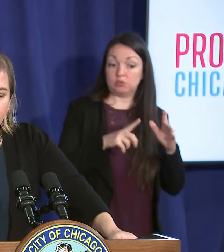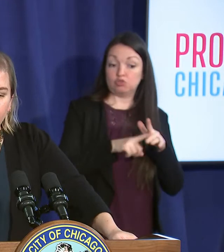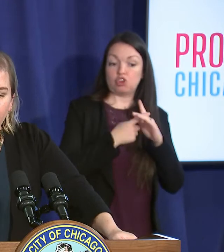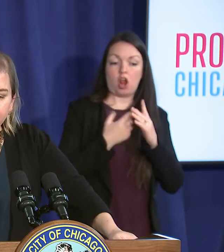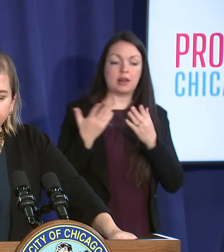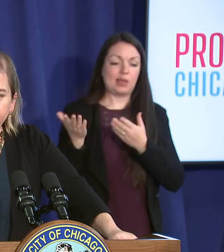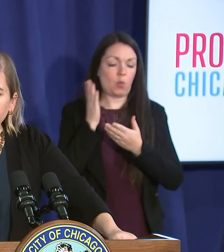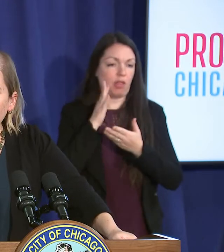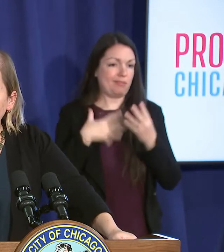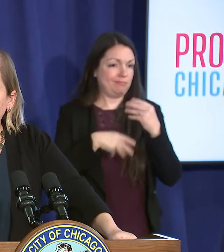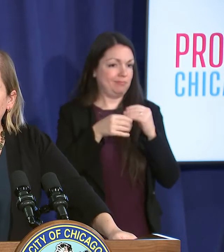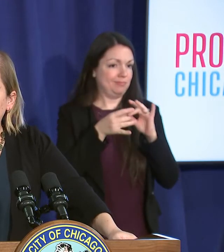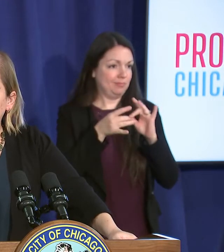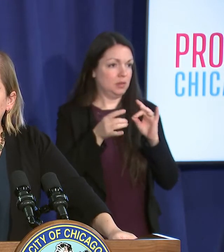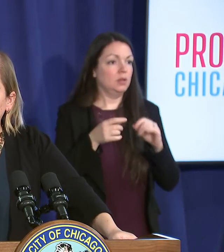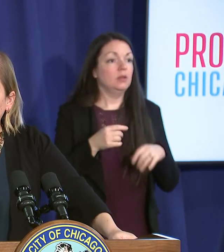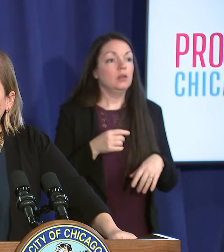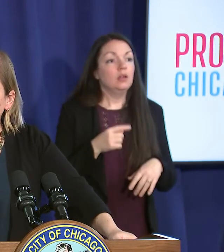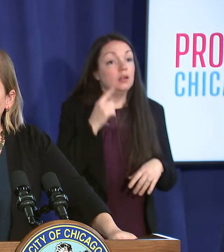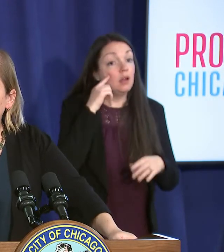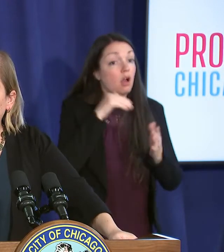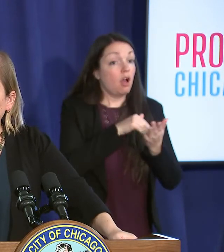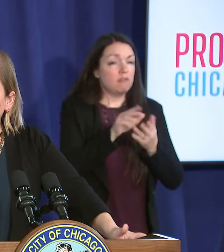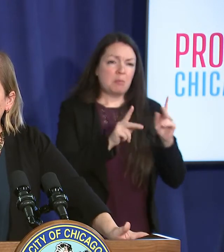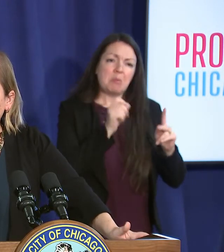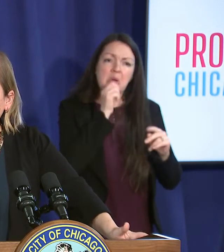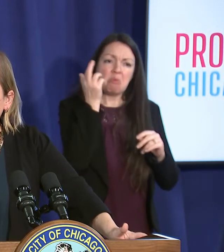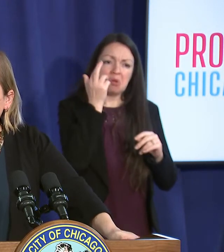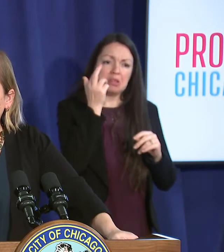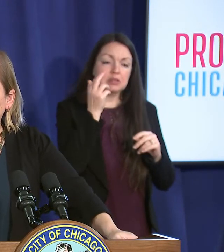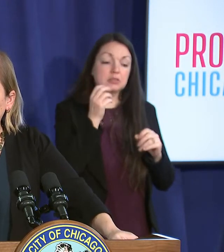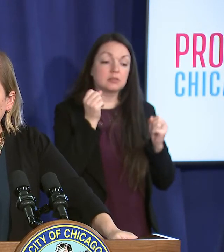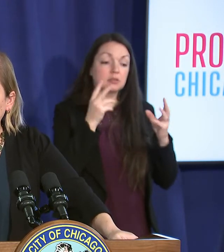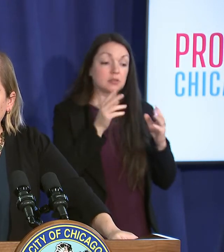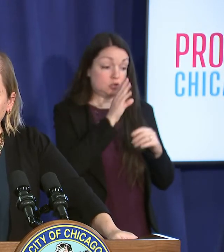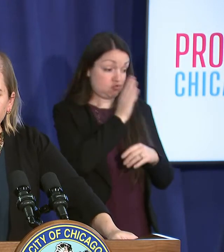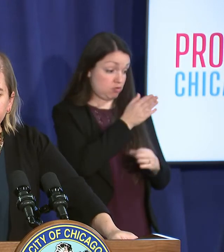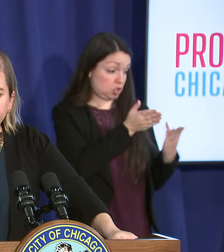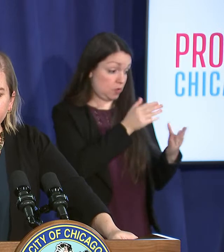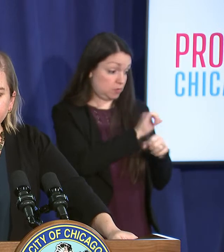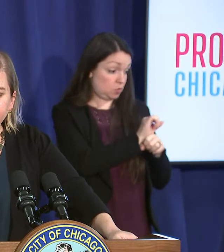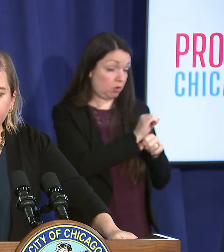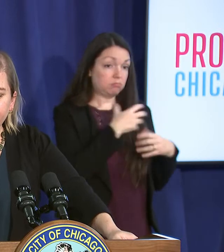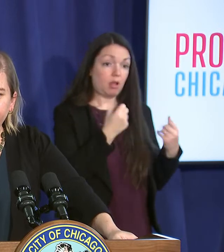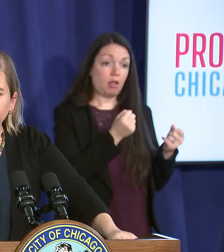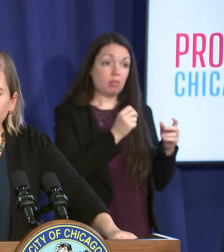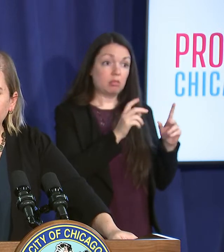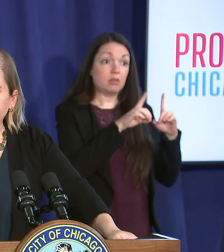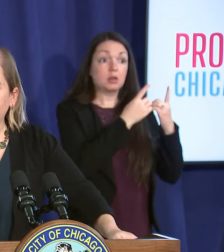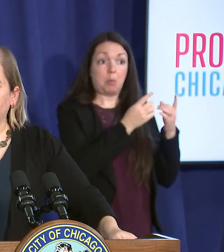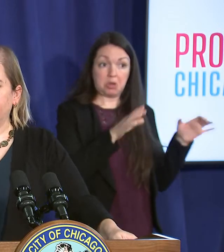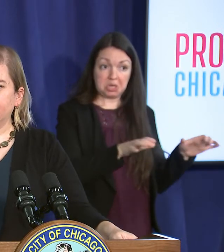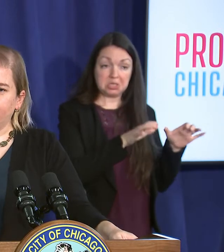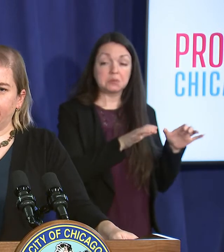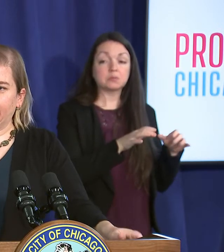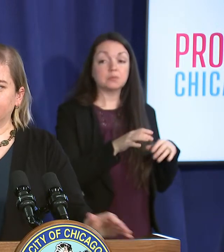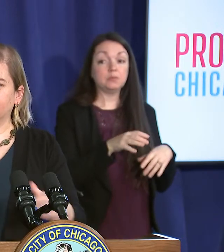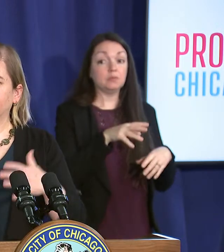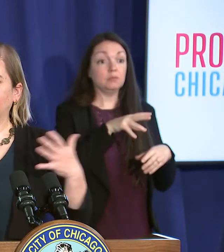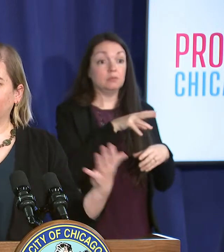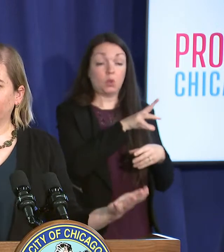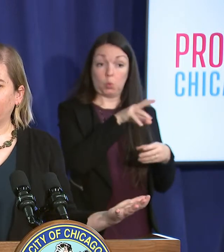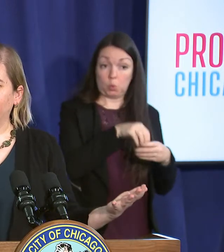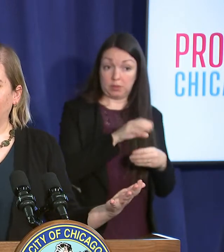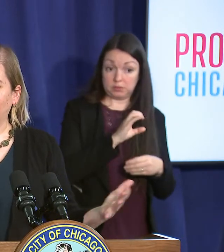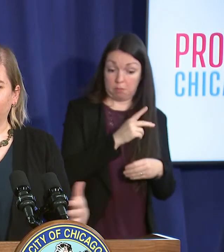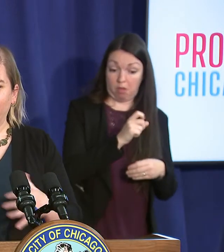in. I think people often don't realize a lot of the direct service work that the health department does. For example, in CPS,